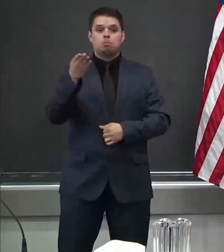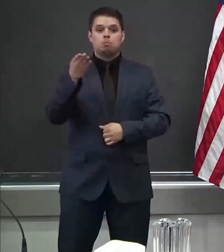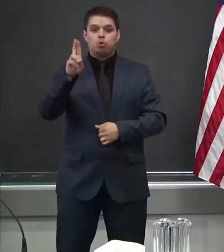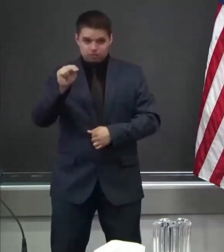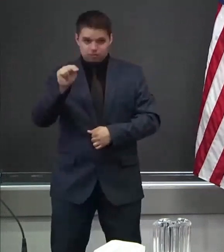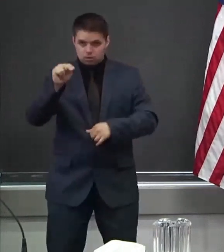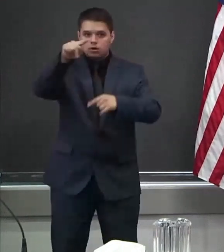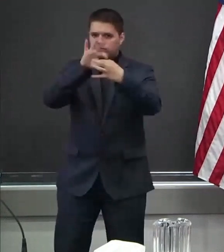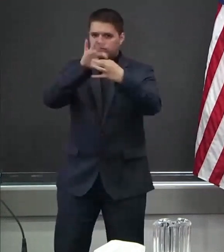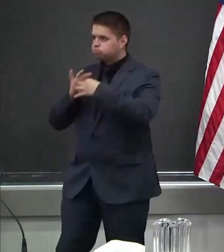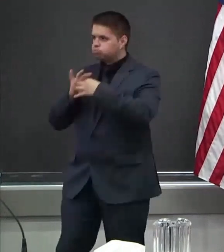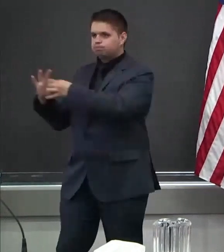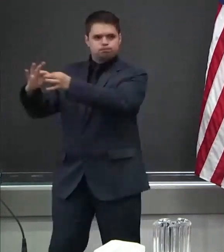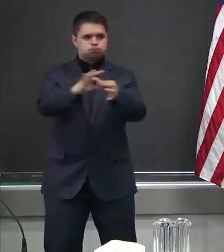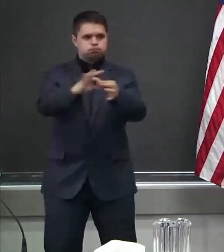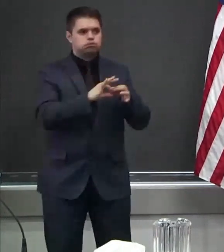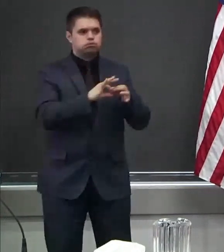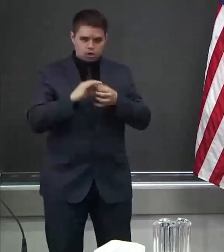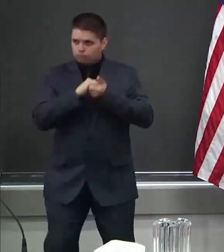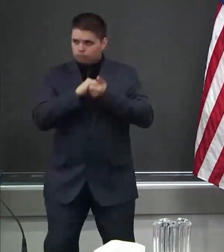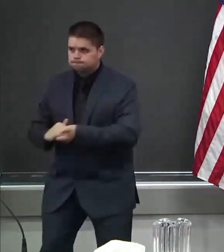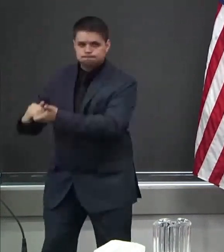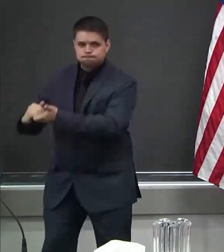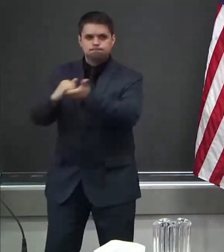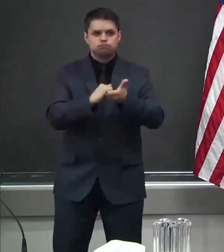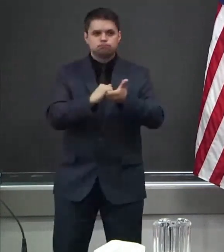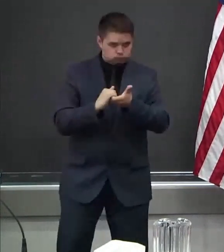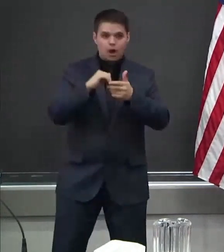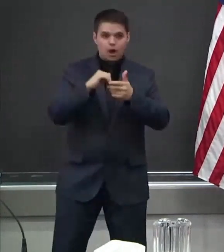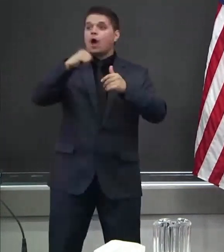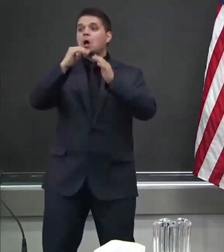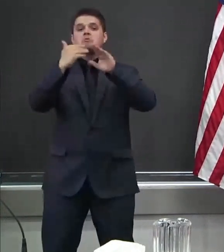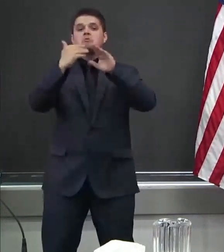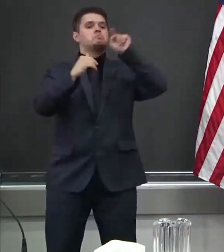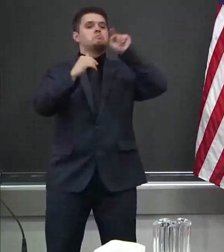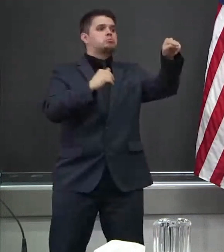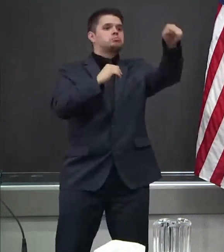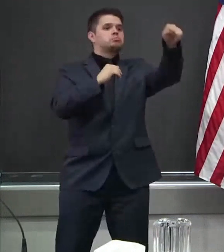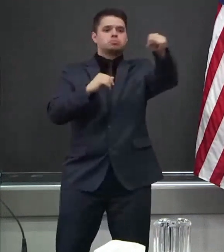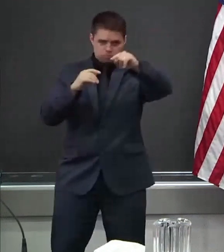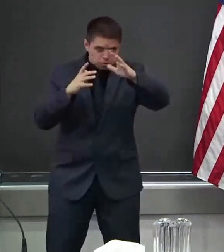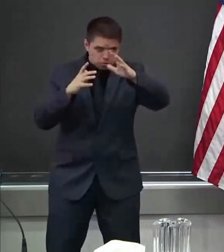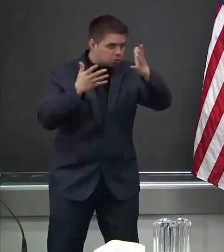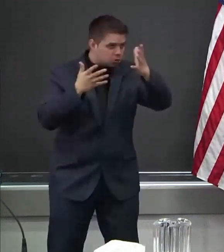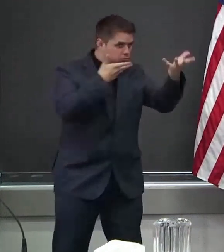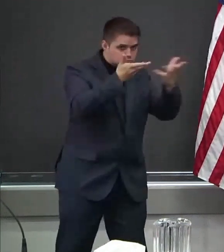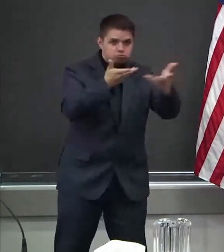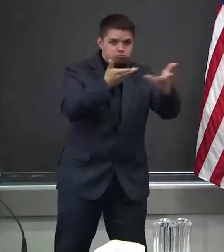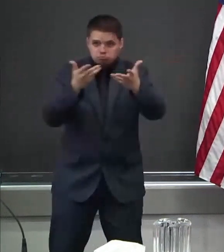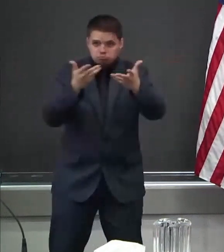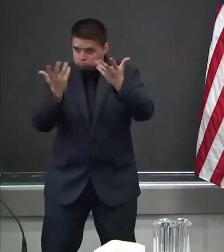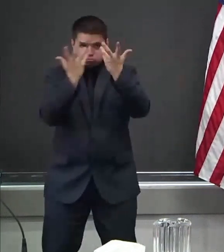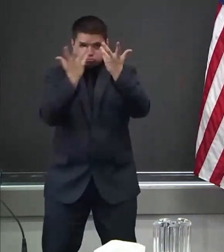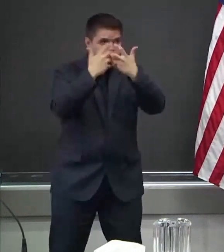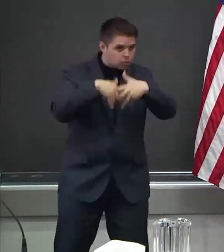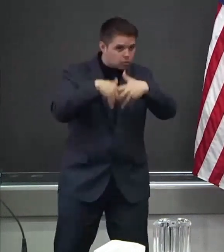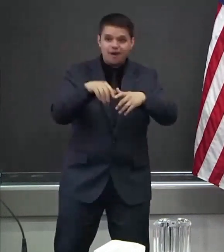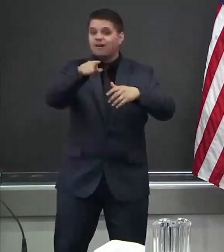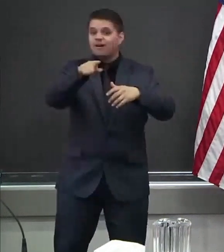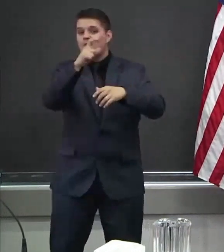community-based organizations, particularly within the communities of color, to provide contact